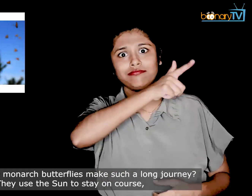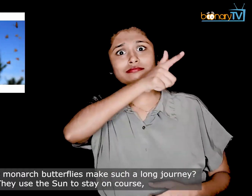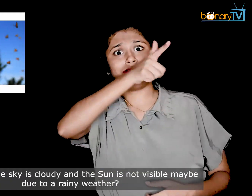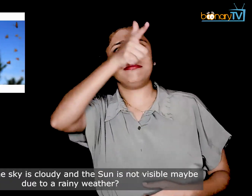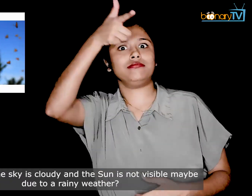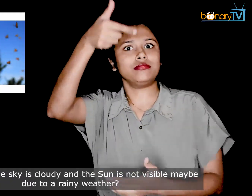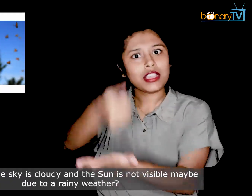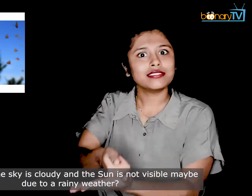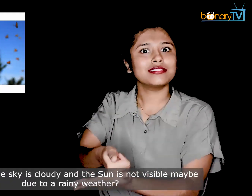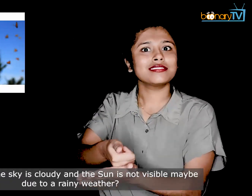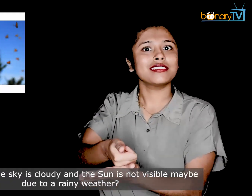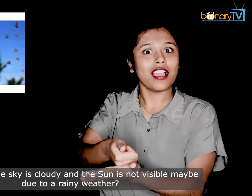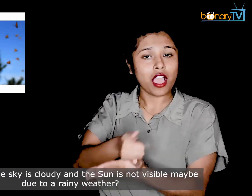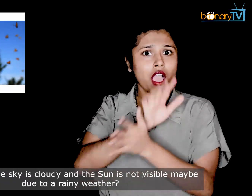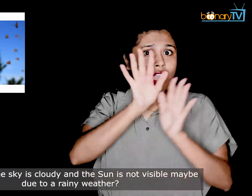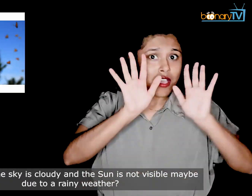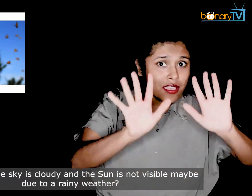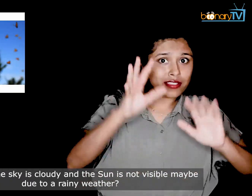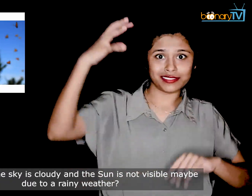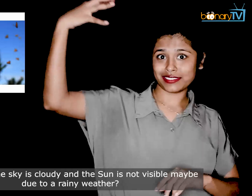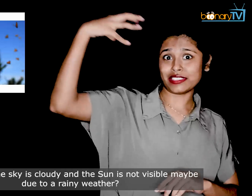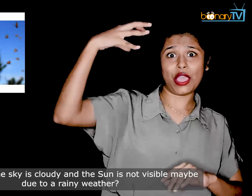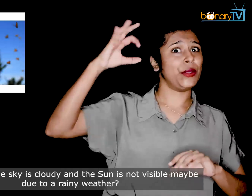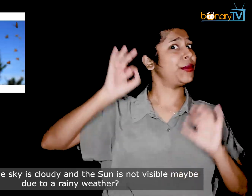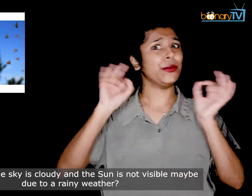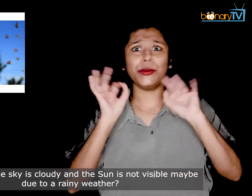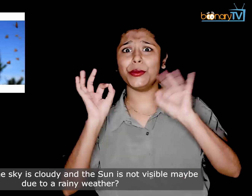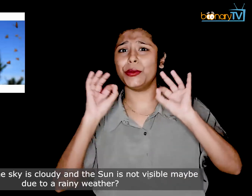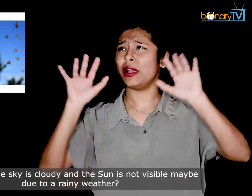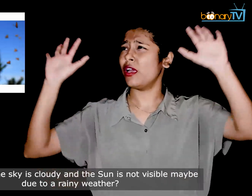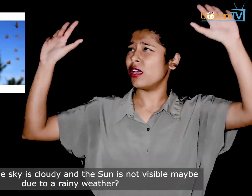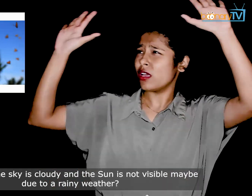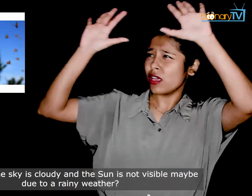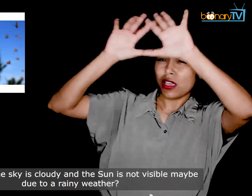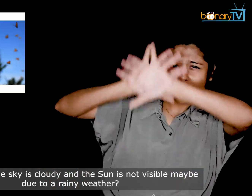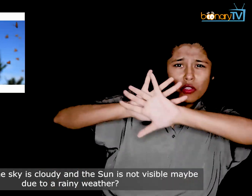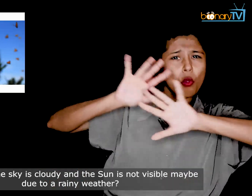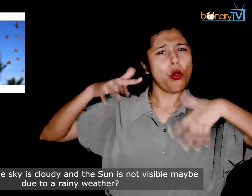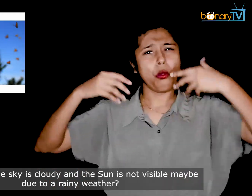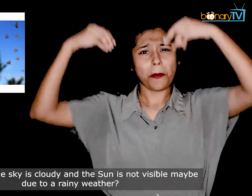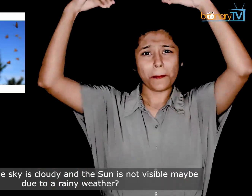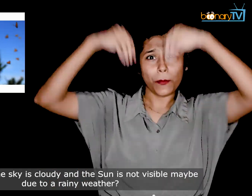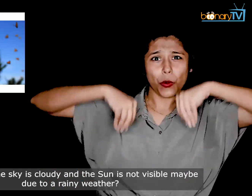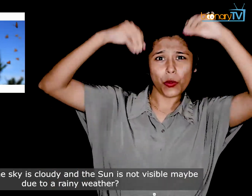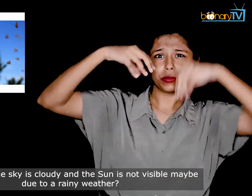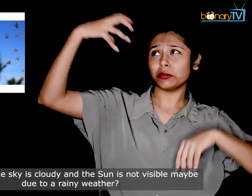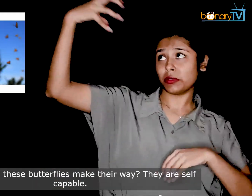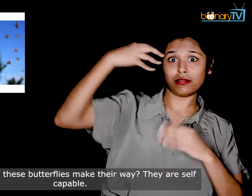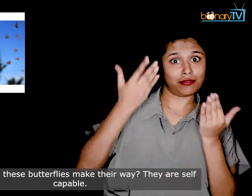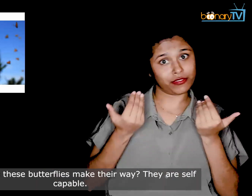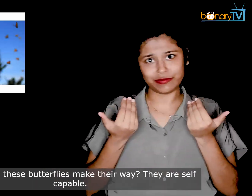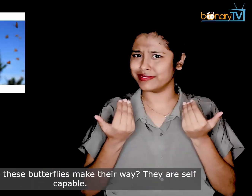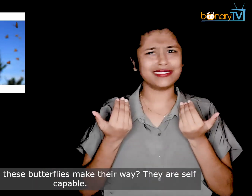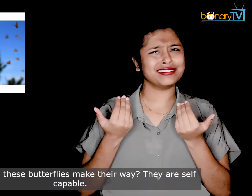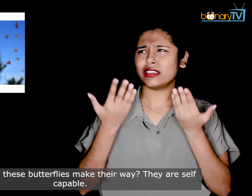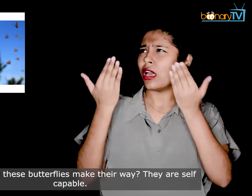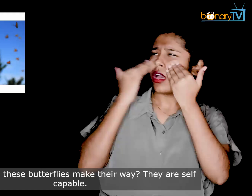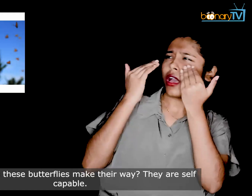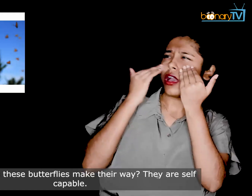But what if the sky is cloudy and the sun is not visible, maybe due to a rainy weather? Then how do these butterflies make